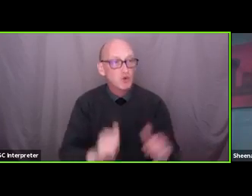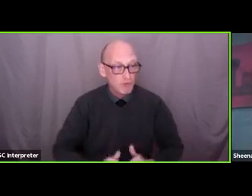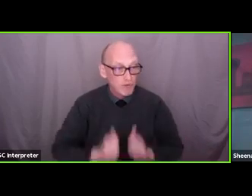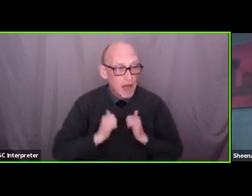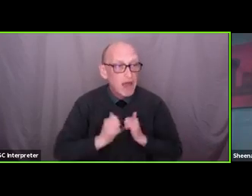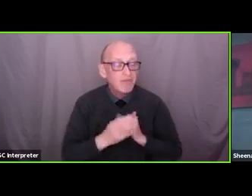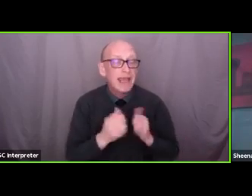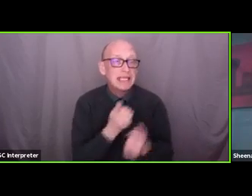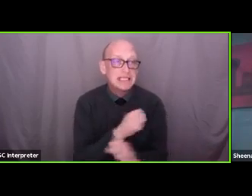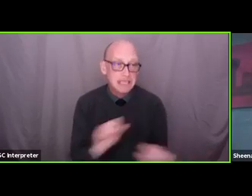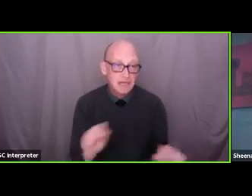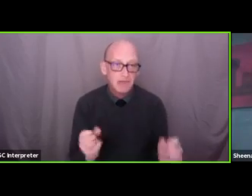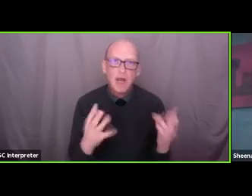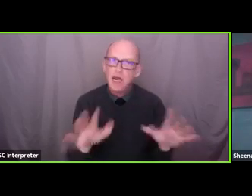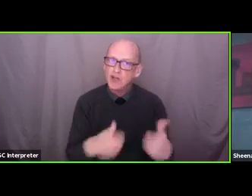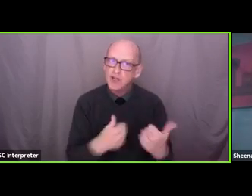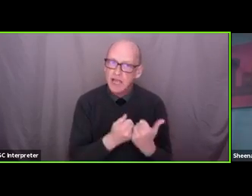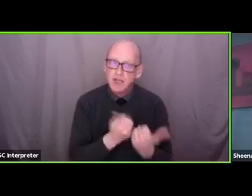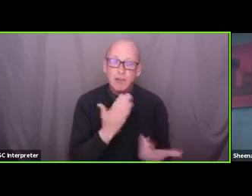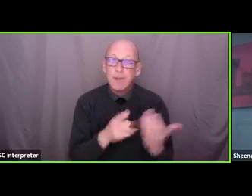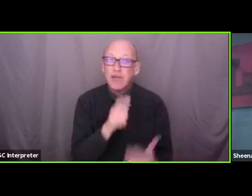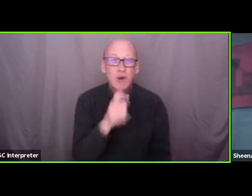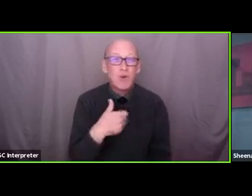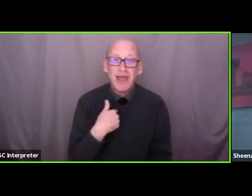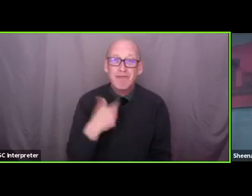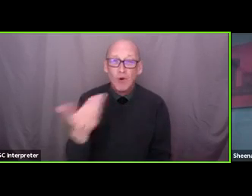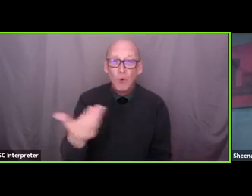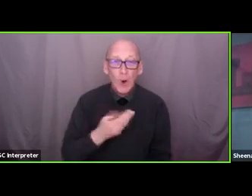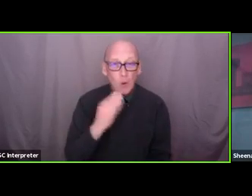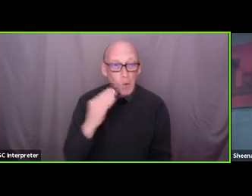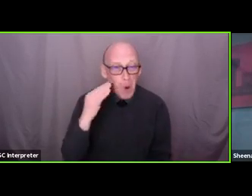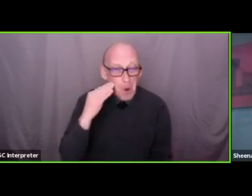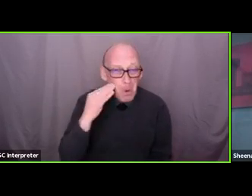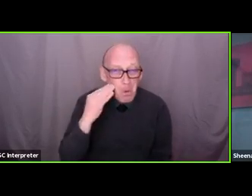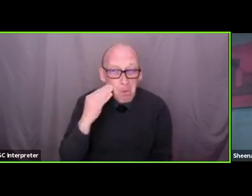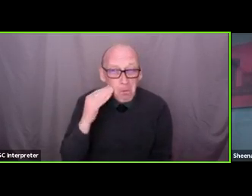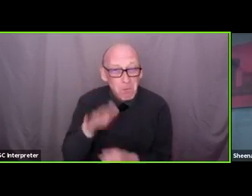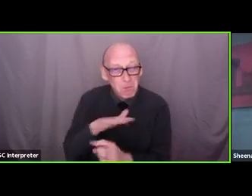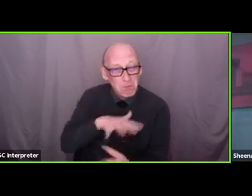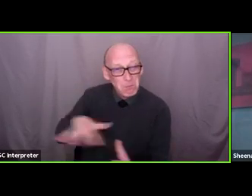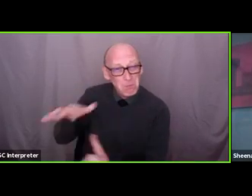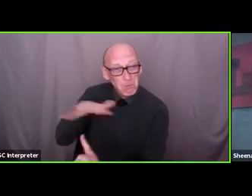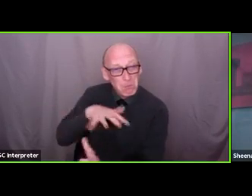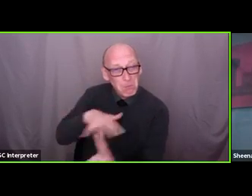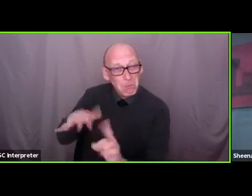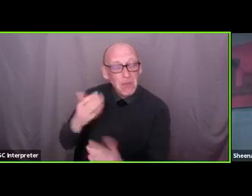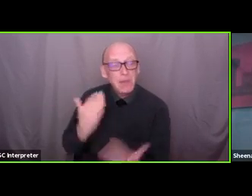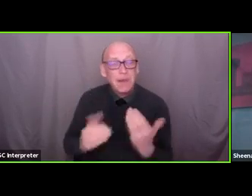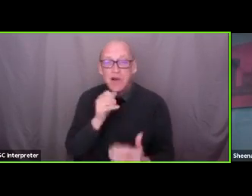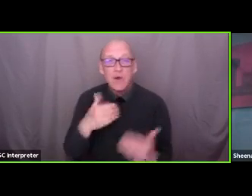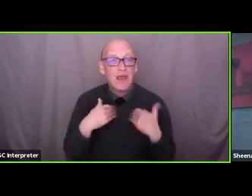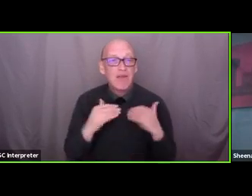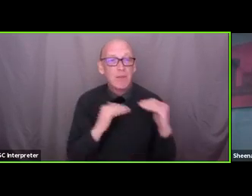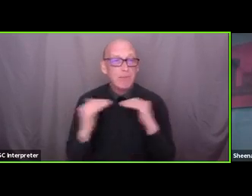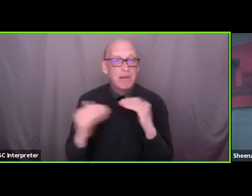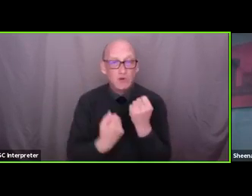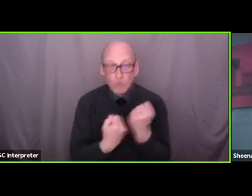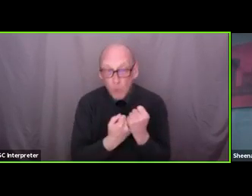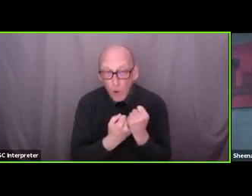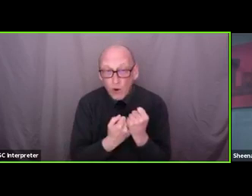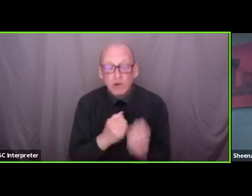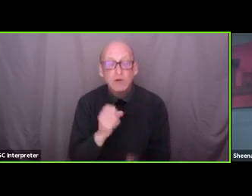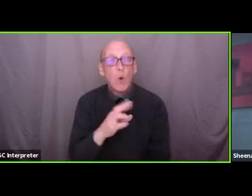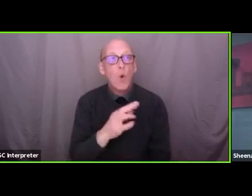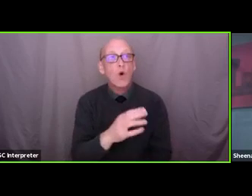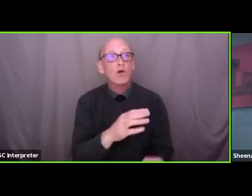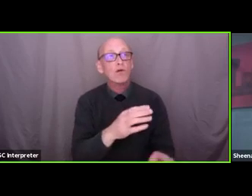lot of challenges. You may not have a welcoming home. You may not have that peer support or that support you find in